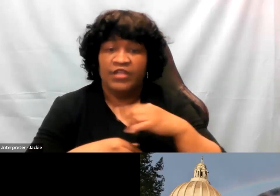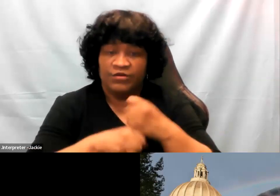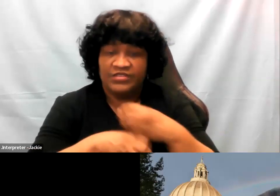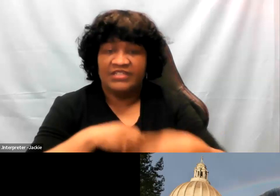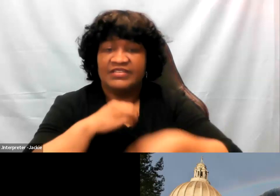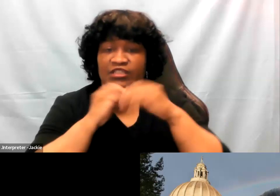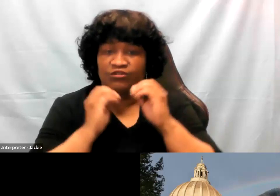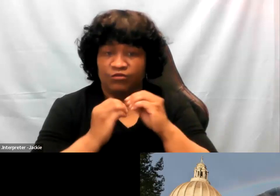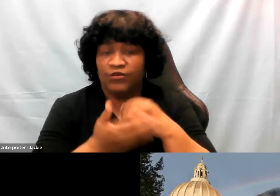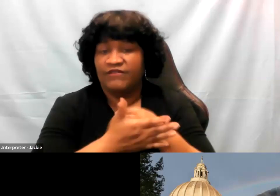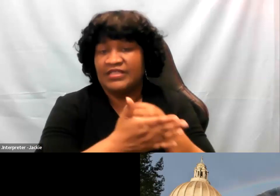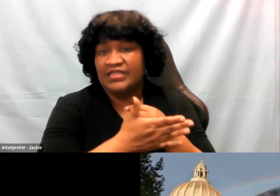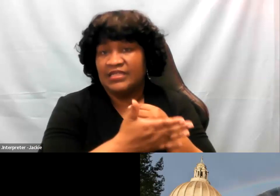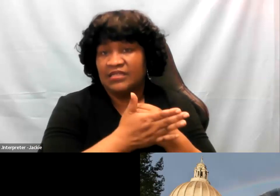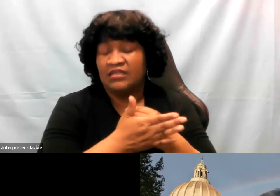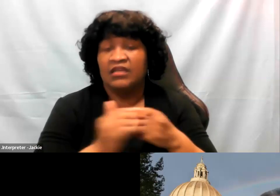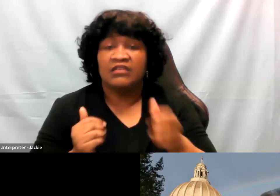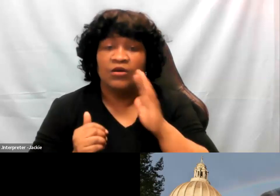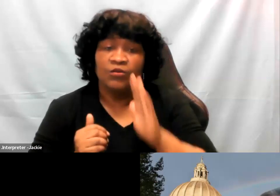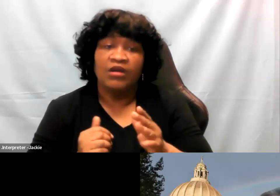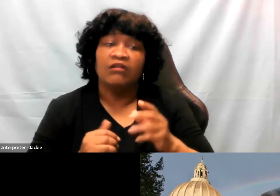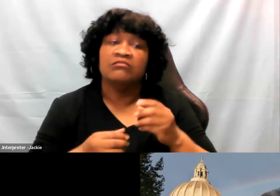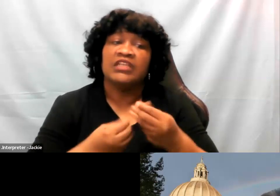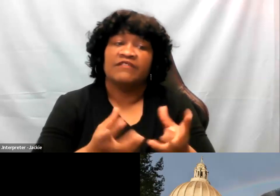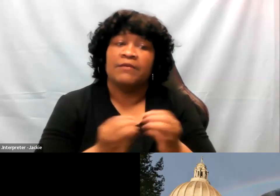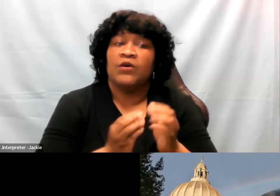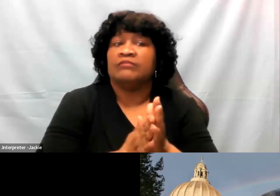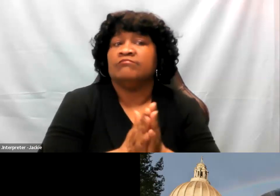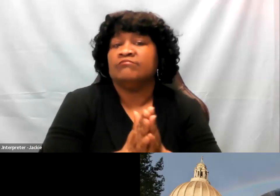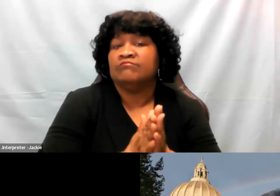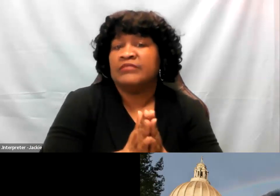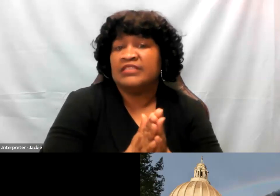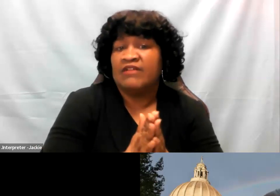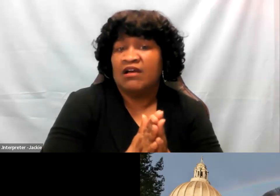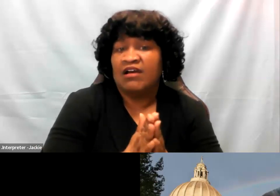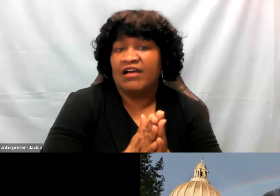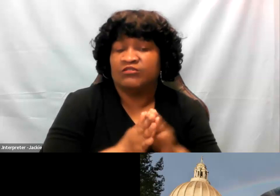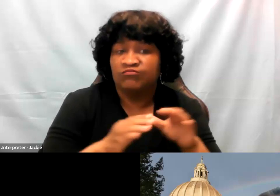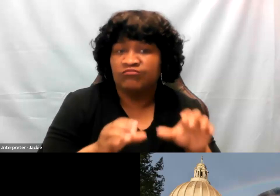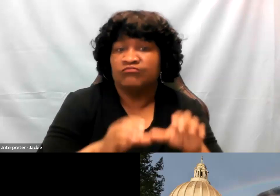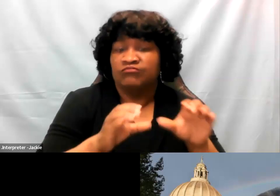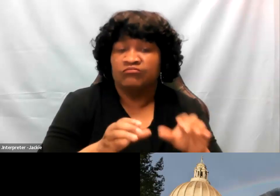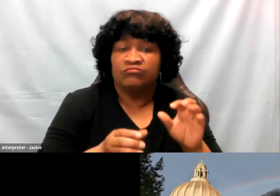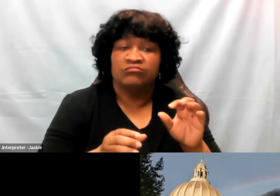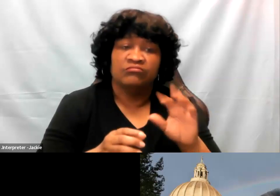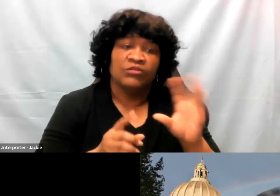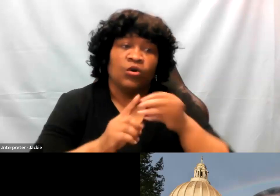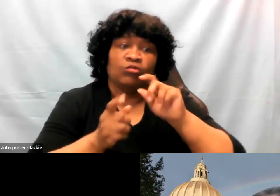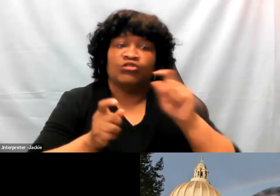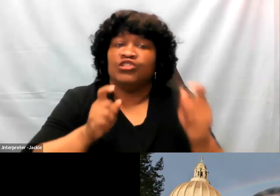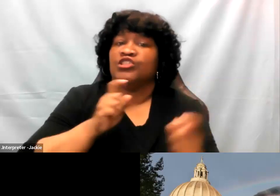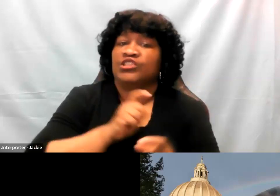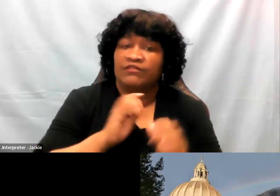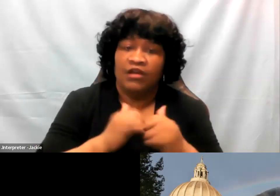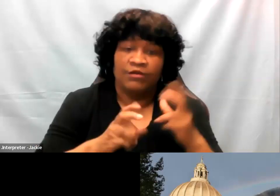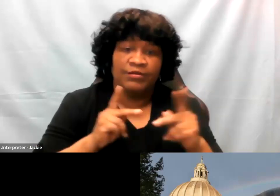additional funding. So it's going to incentivize basically a culture shift on how soon people need